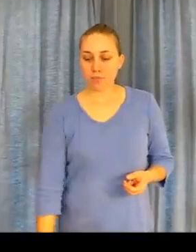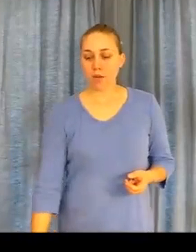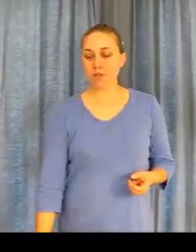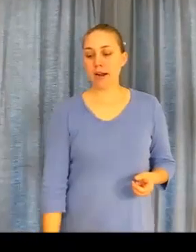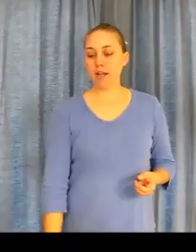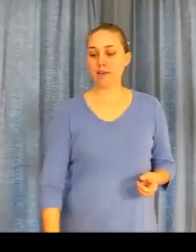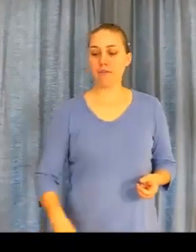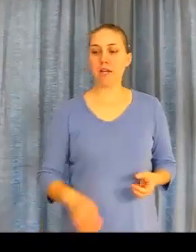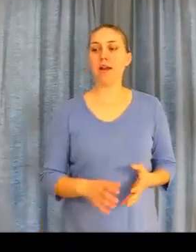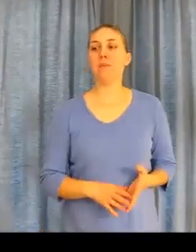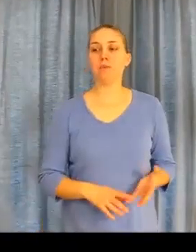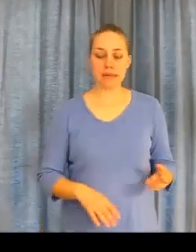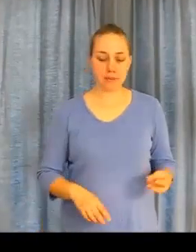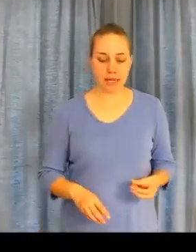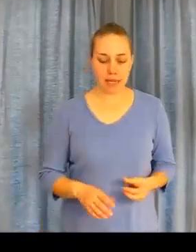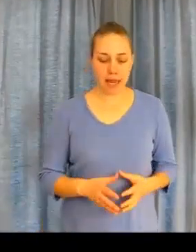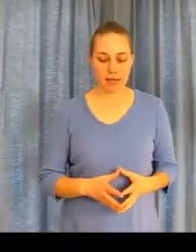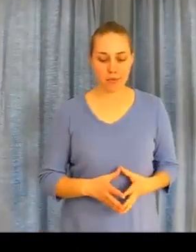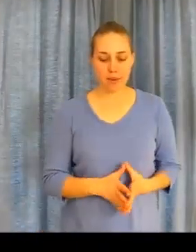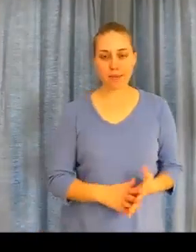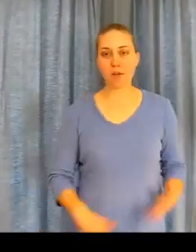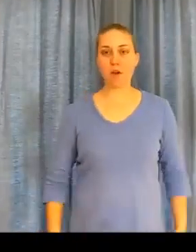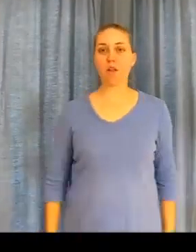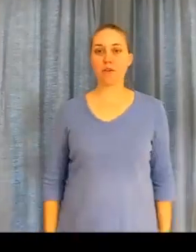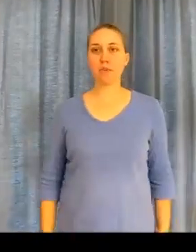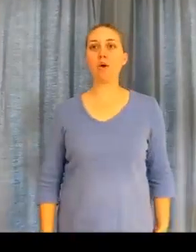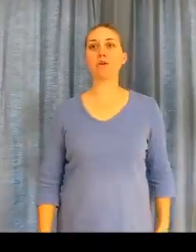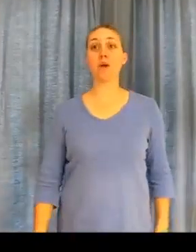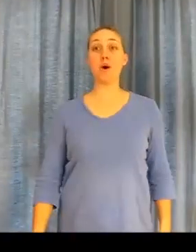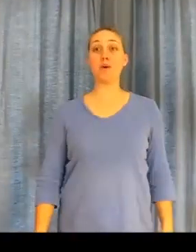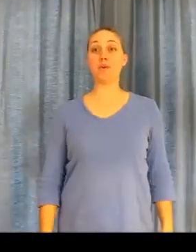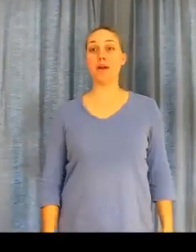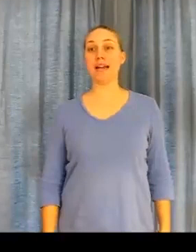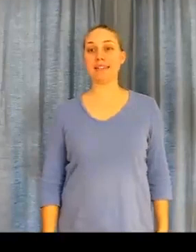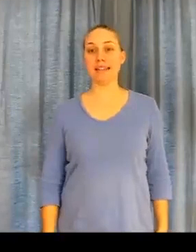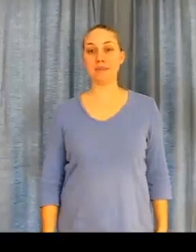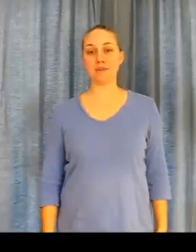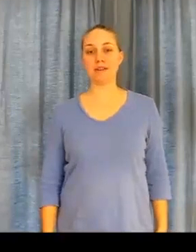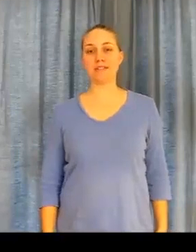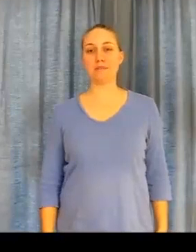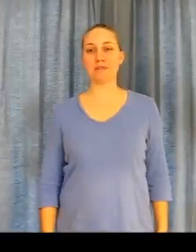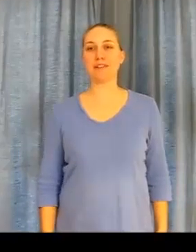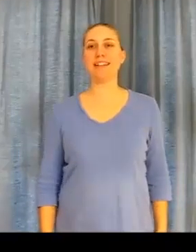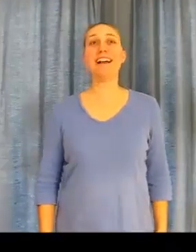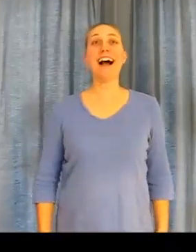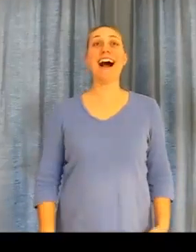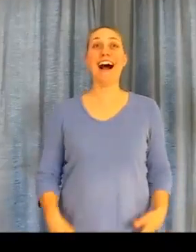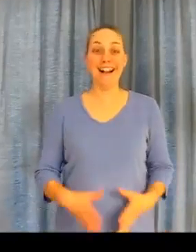I'm sorry if the video camera is wiggling. My kitty cat is rubbing himself all over the poles. Oh! And hissing at Miss Lori. Sorry, Miss Lori.